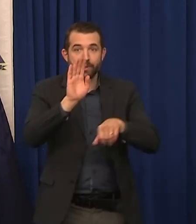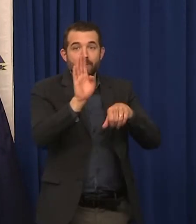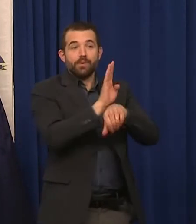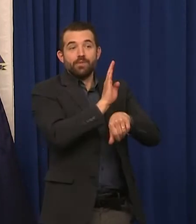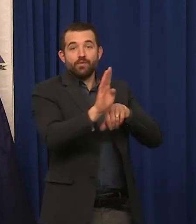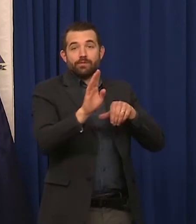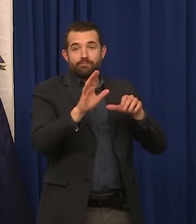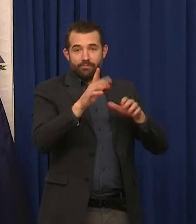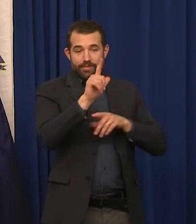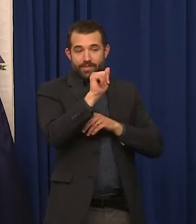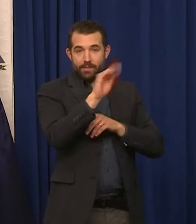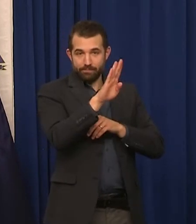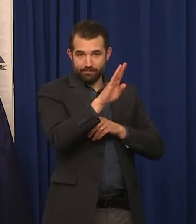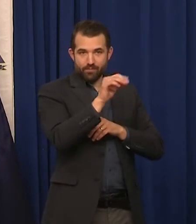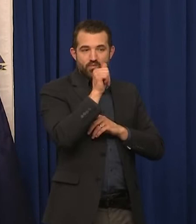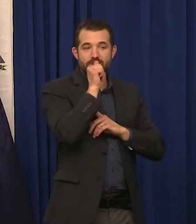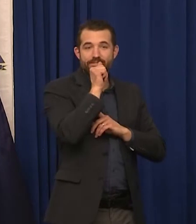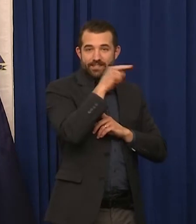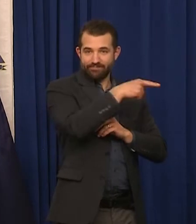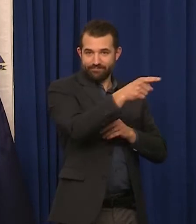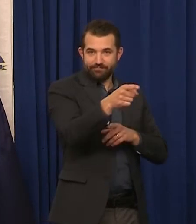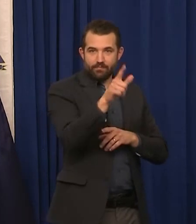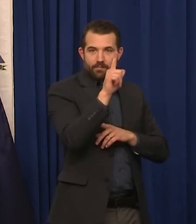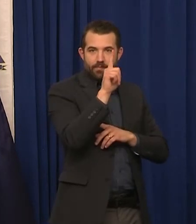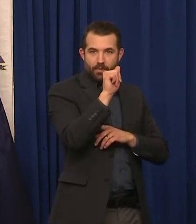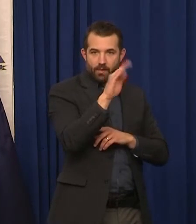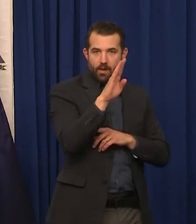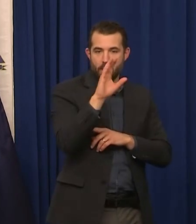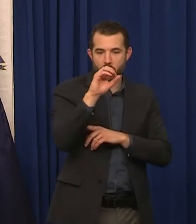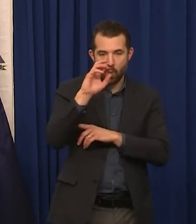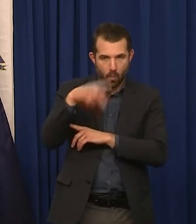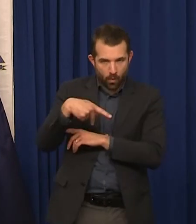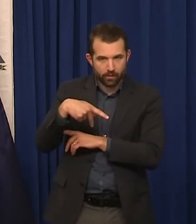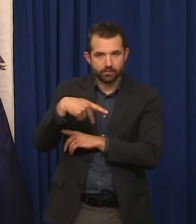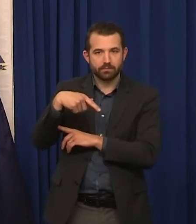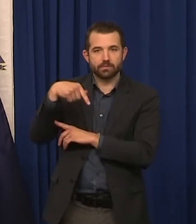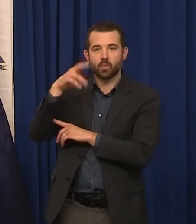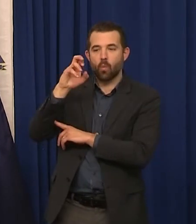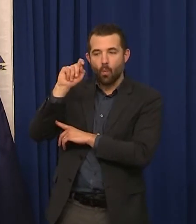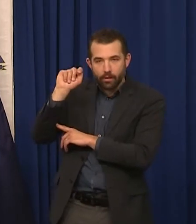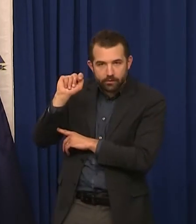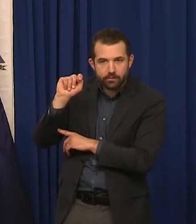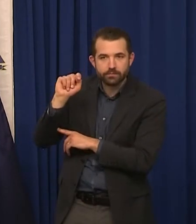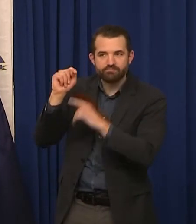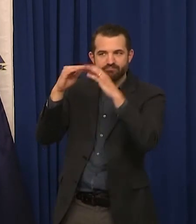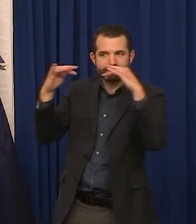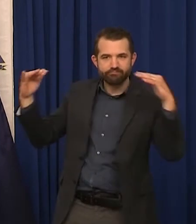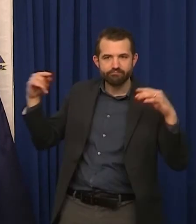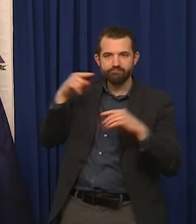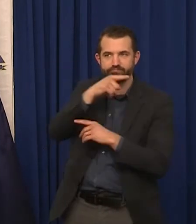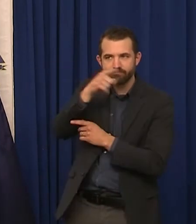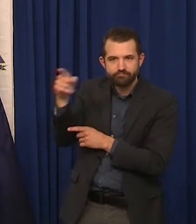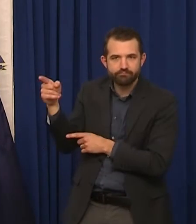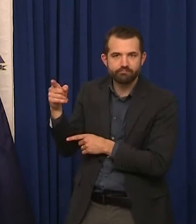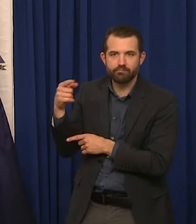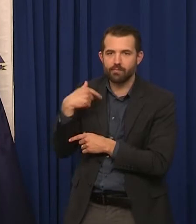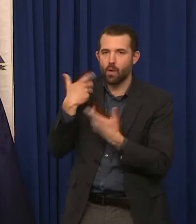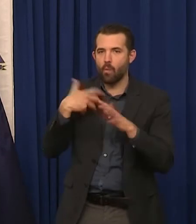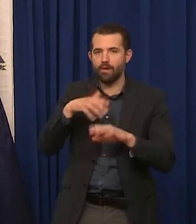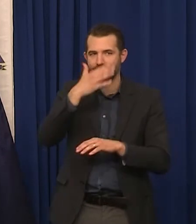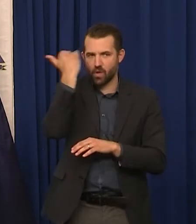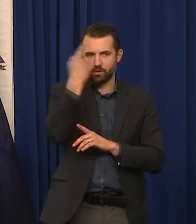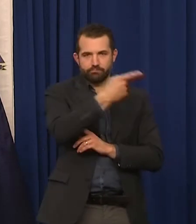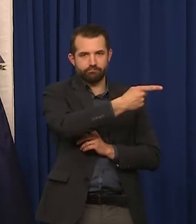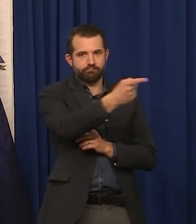that also offer testing: LabCorp, Quest, et cetera. So we shouldn't forget about those. Even though I tend to speak about